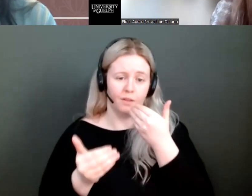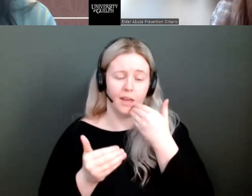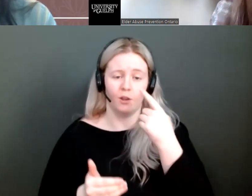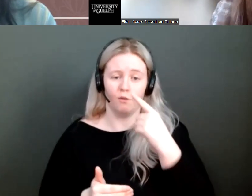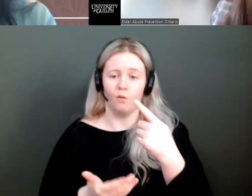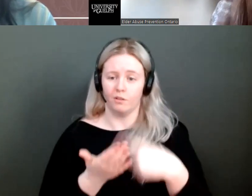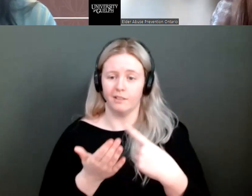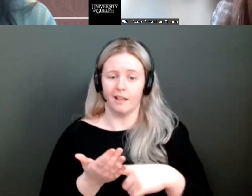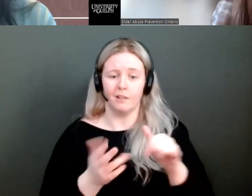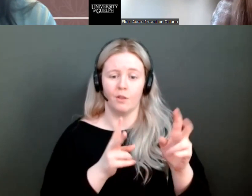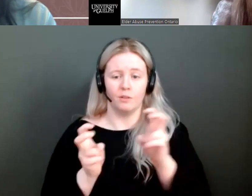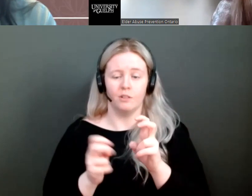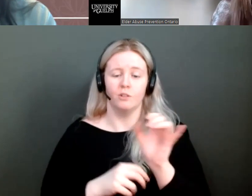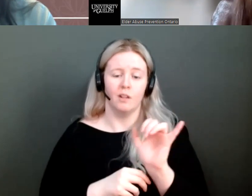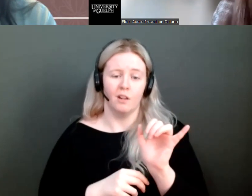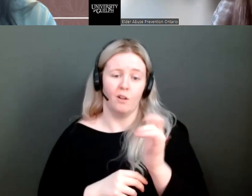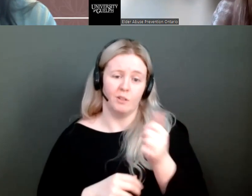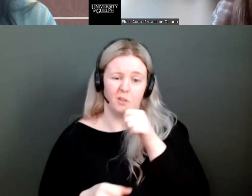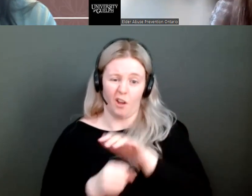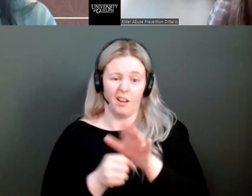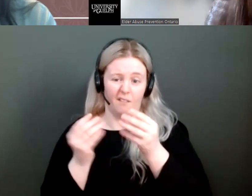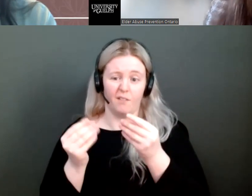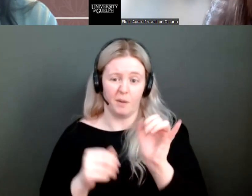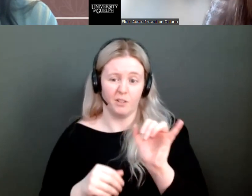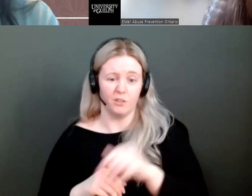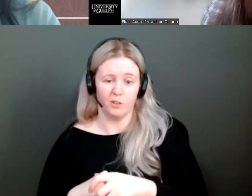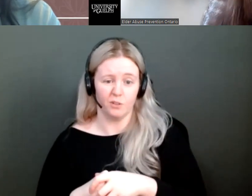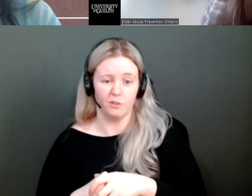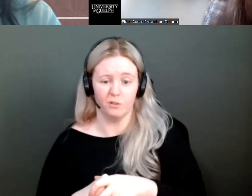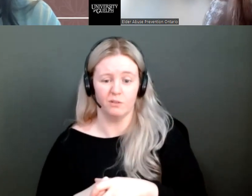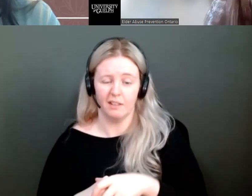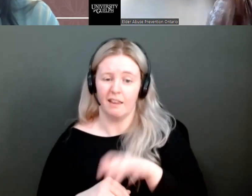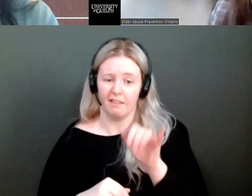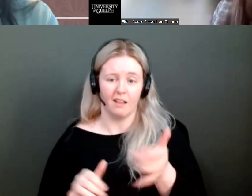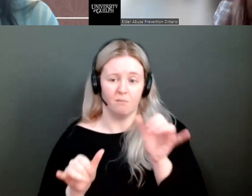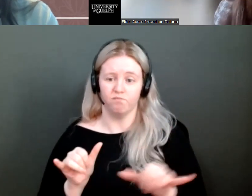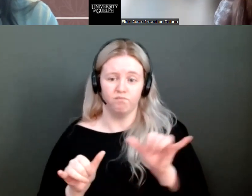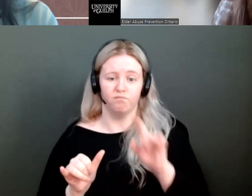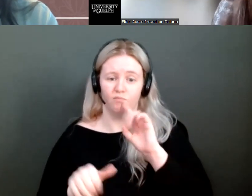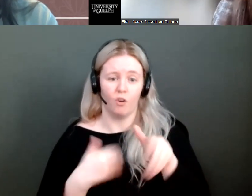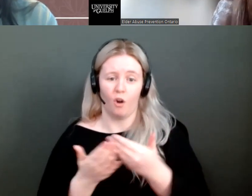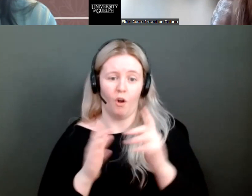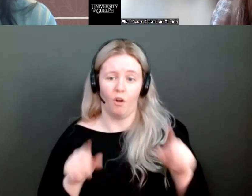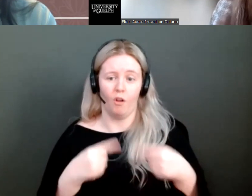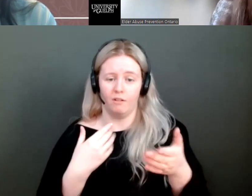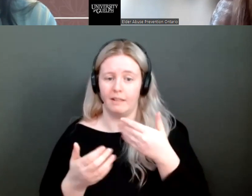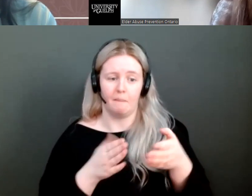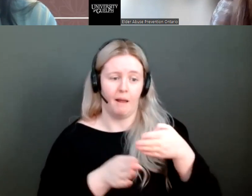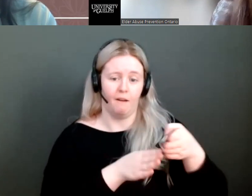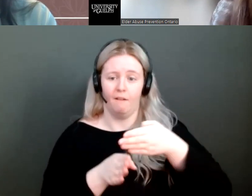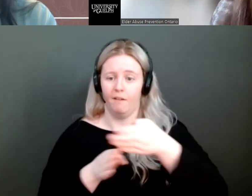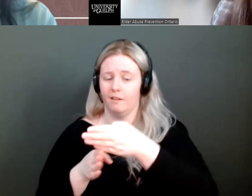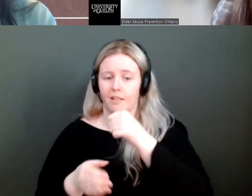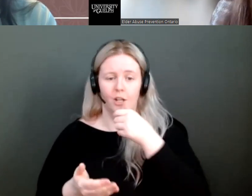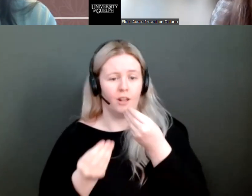our attention, and also the lack of data. I think that's consistent for all of us in terms of whatever field that we're in, and collecting that